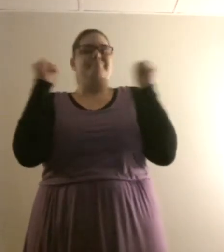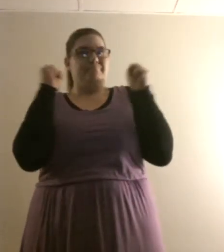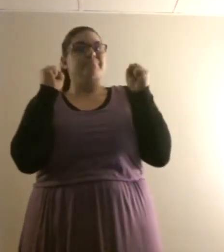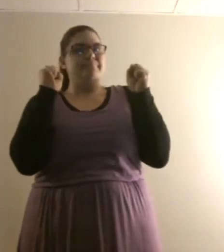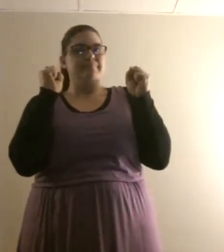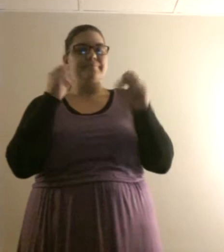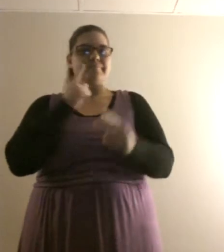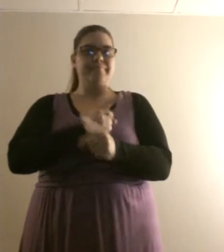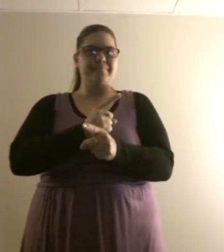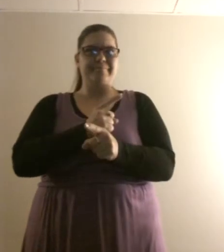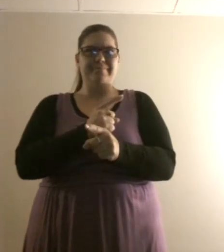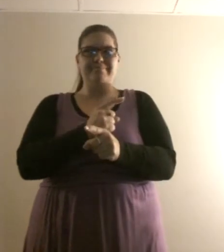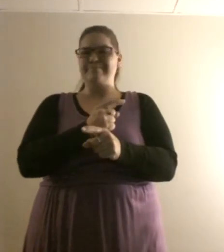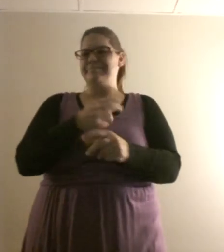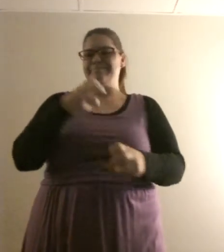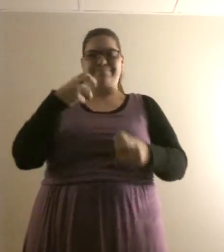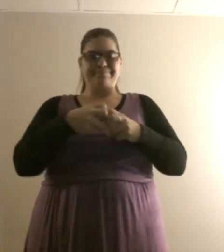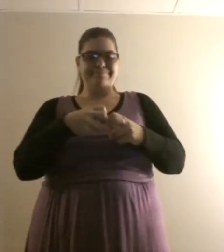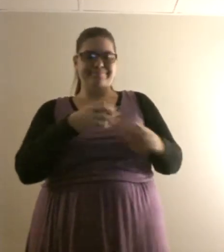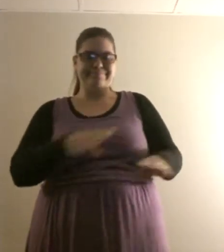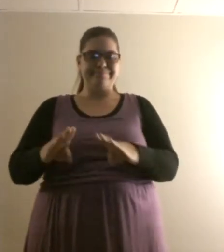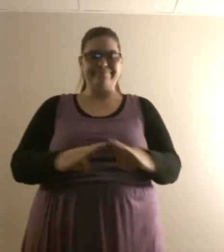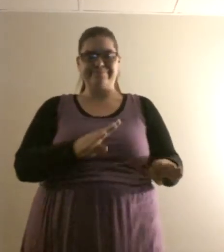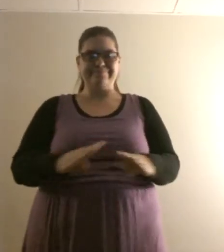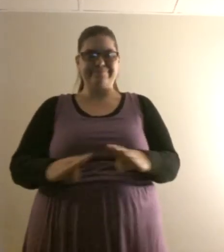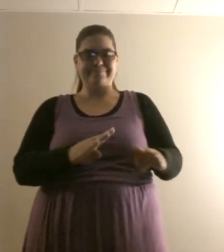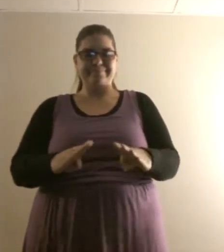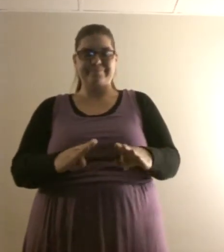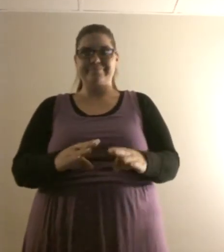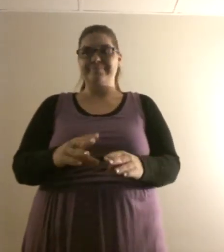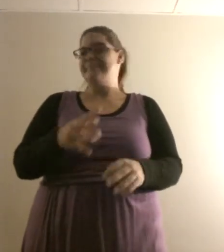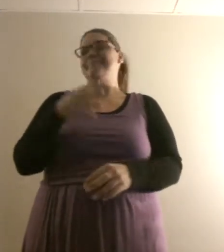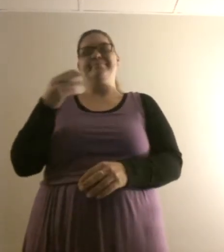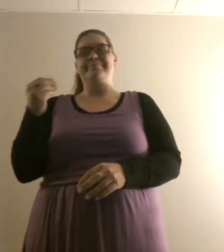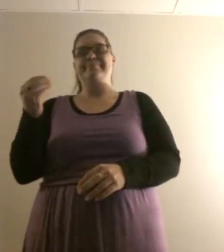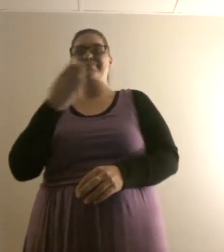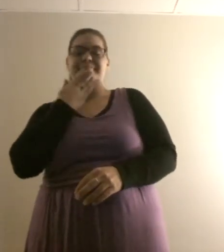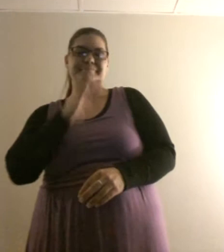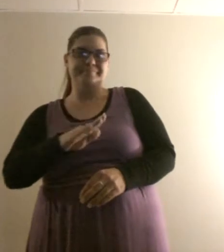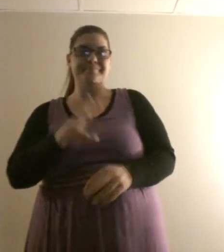but now they've got bad weather to deal with. But he's very speedy. He gets those cannons